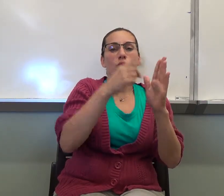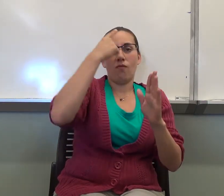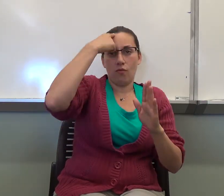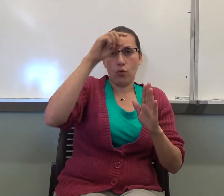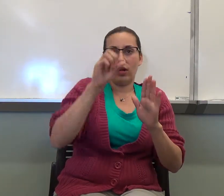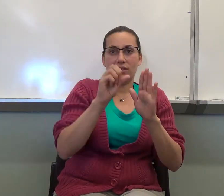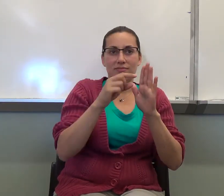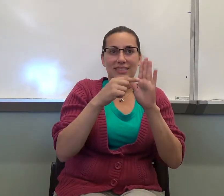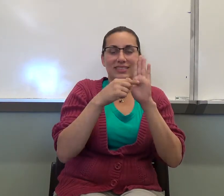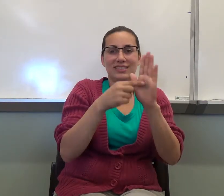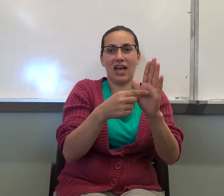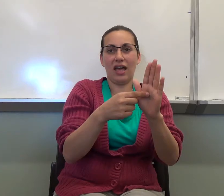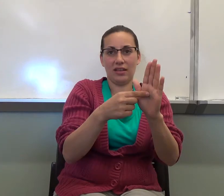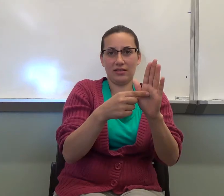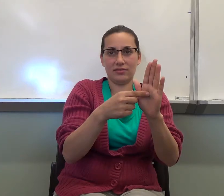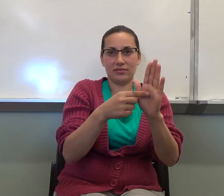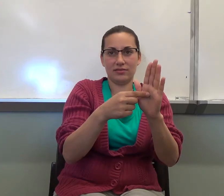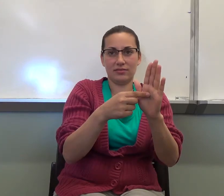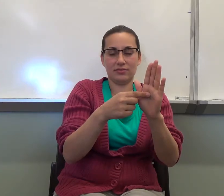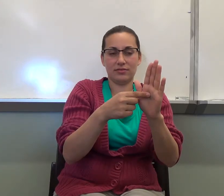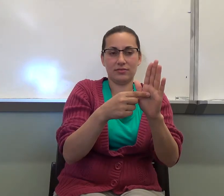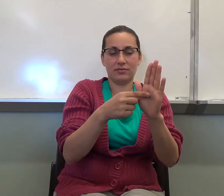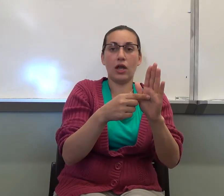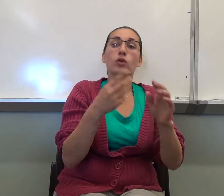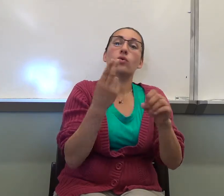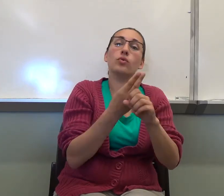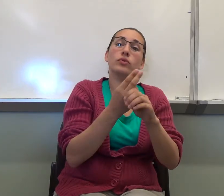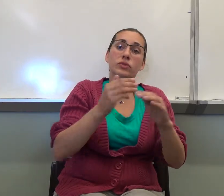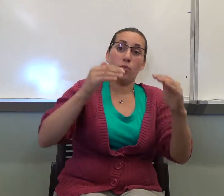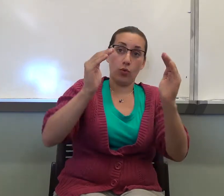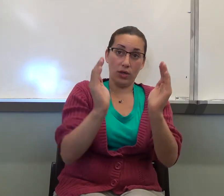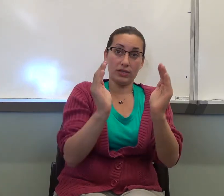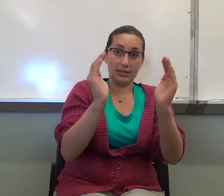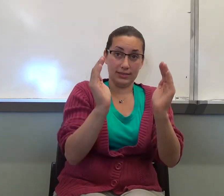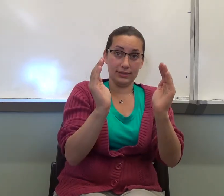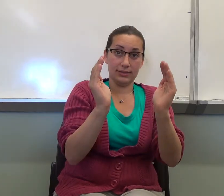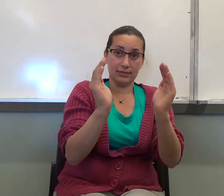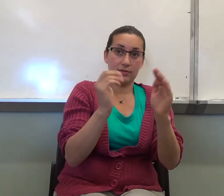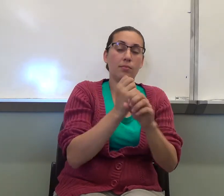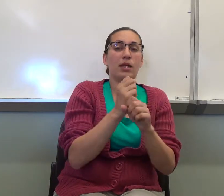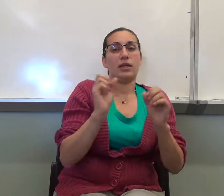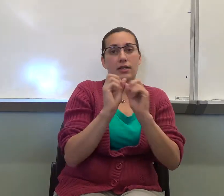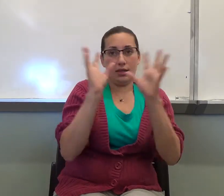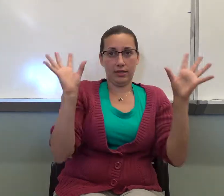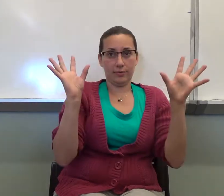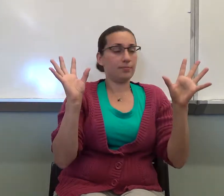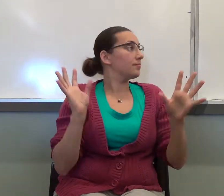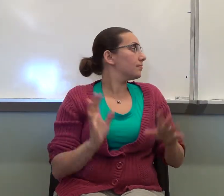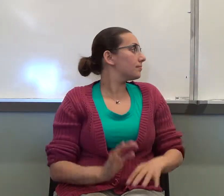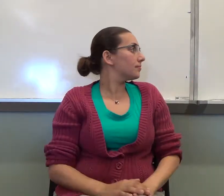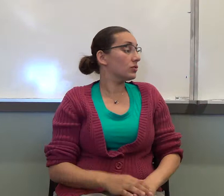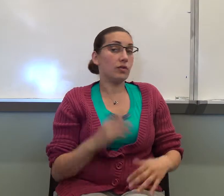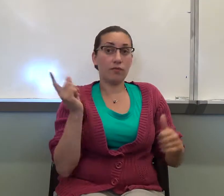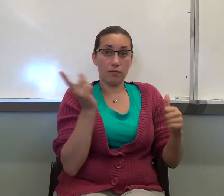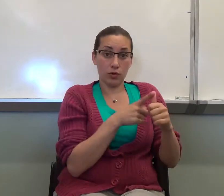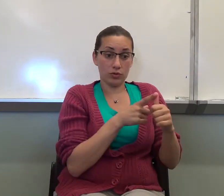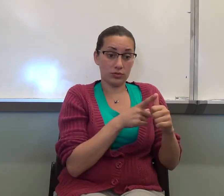using parentheses to make things extremely clear. So, first multiplication will look like this. A minus 5 times a minus